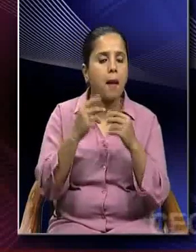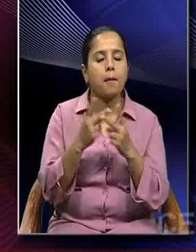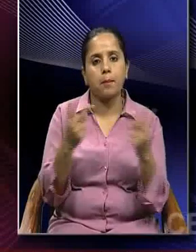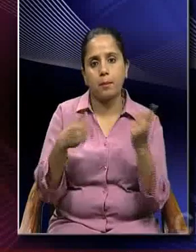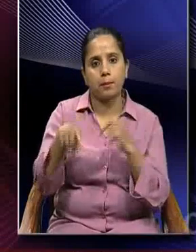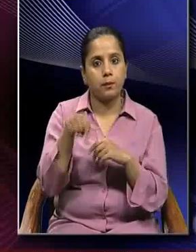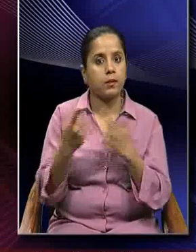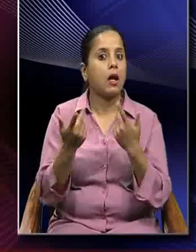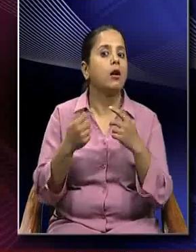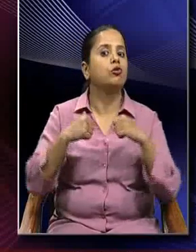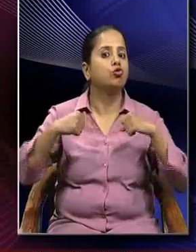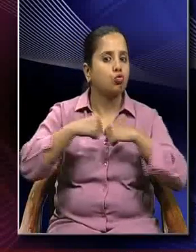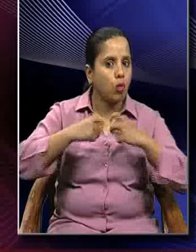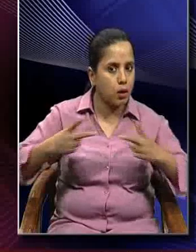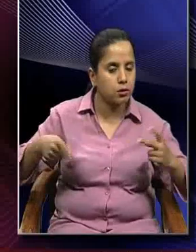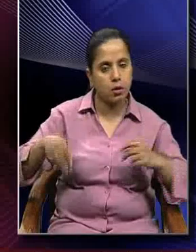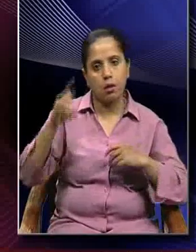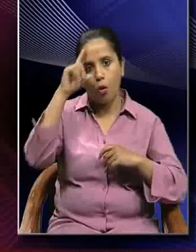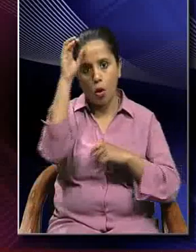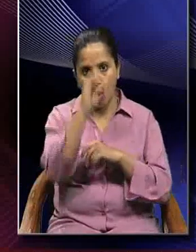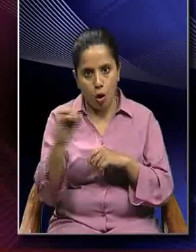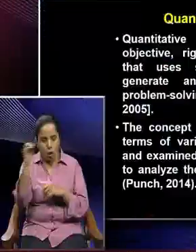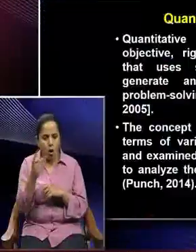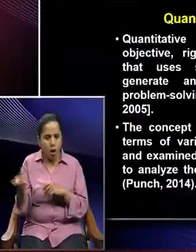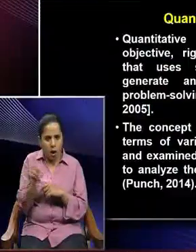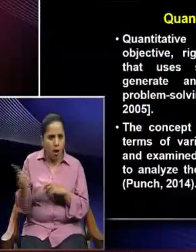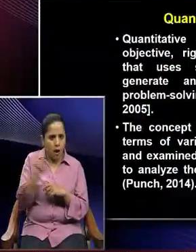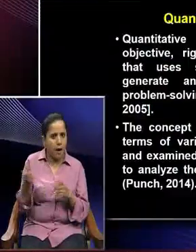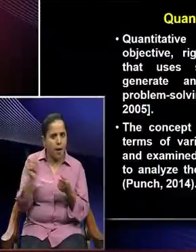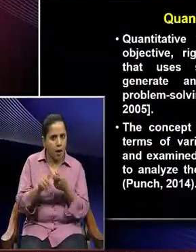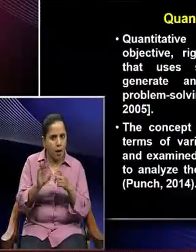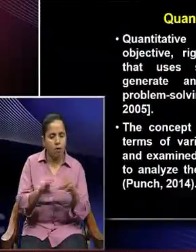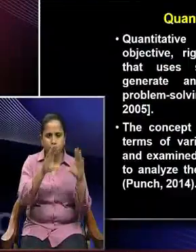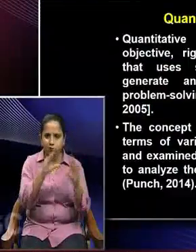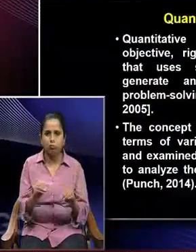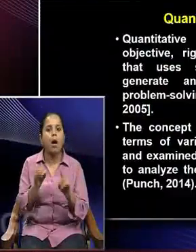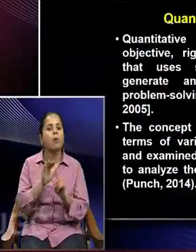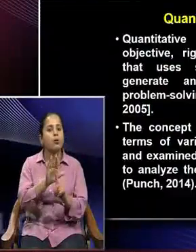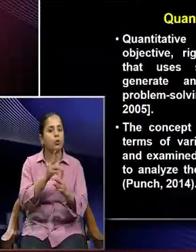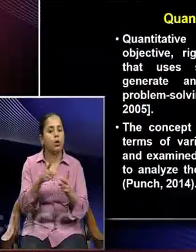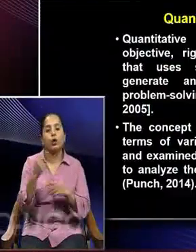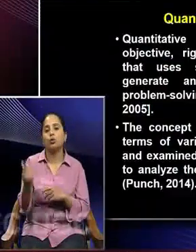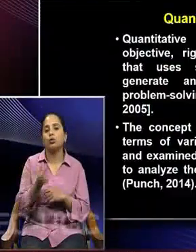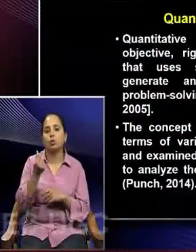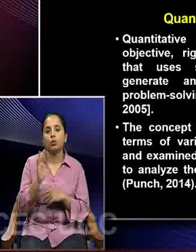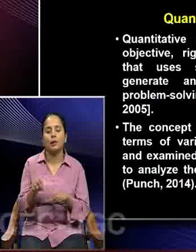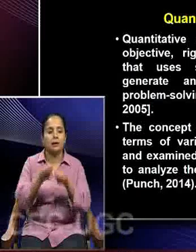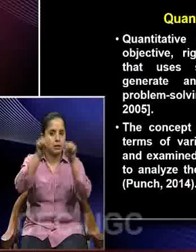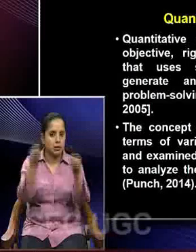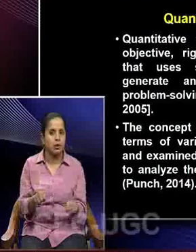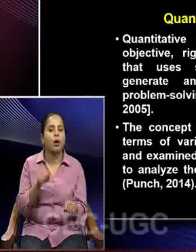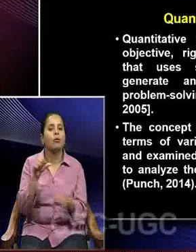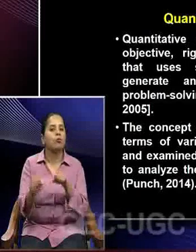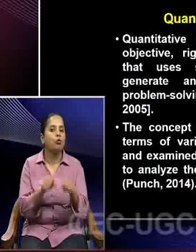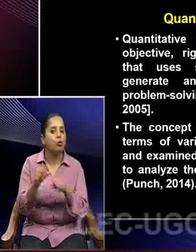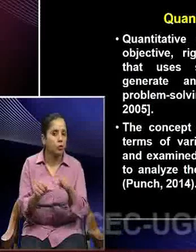a structured, objective, rigorous, deductive approach that uses systematic